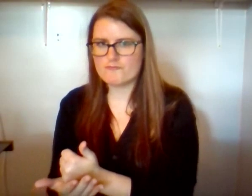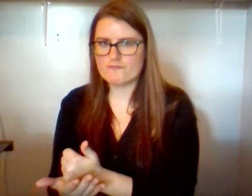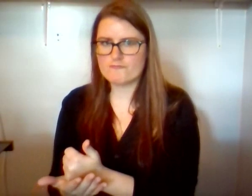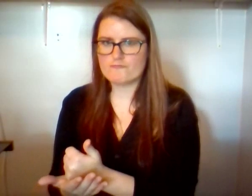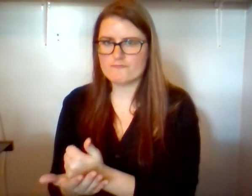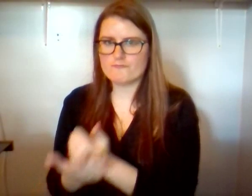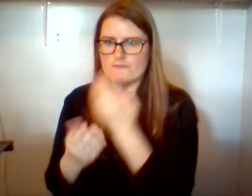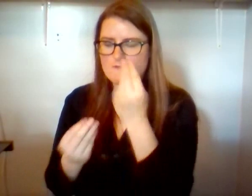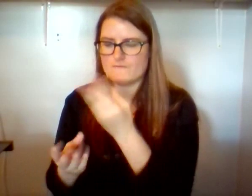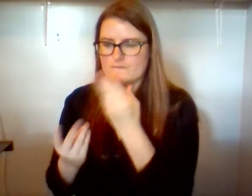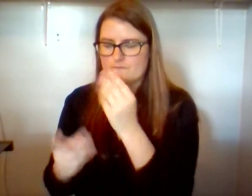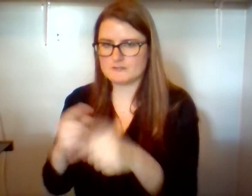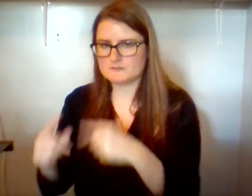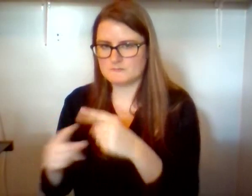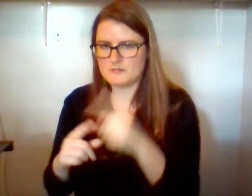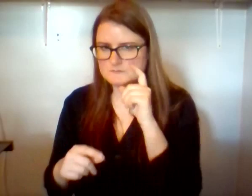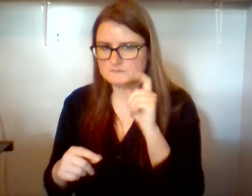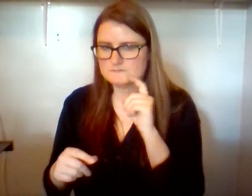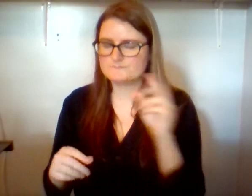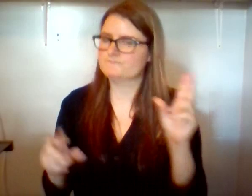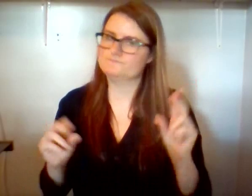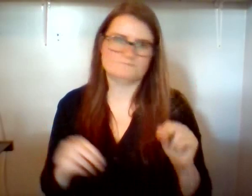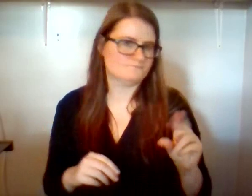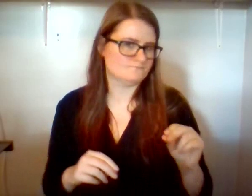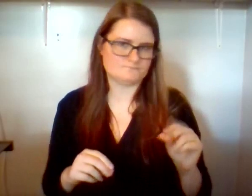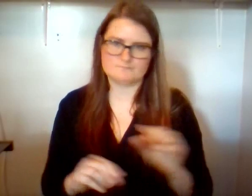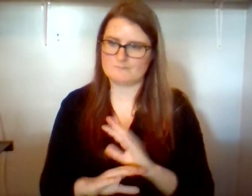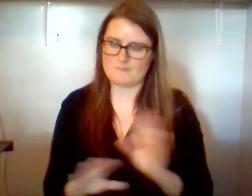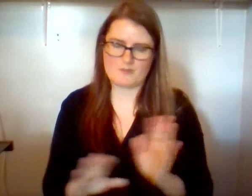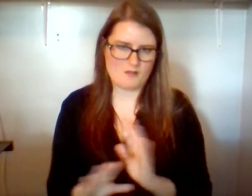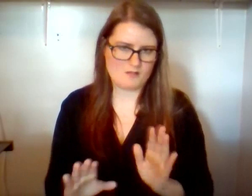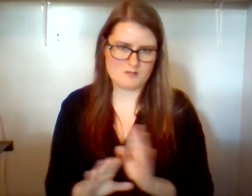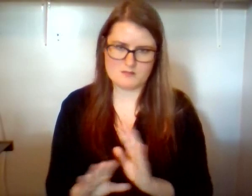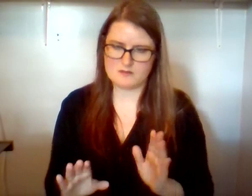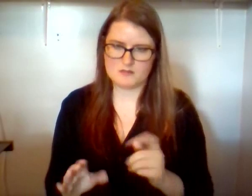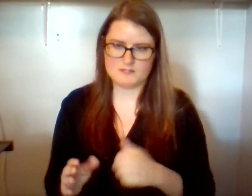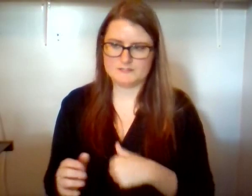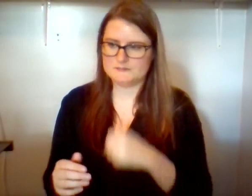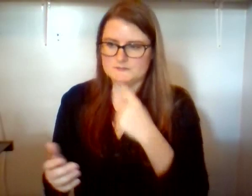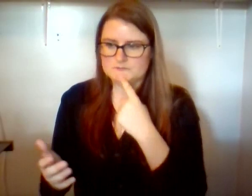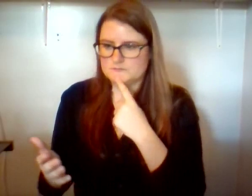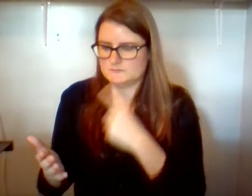can't do. And so the way we have to approach it is by putting together